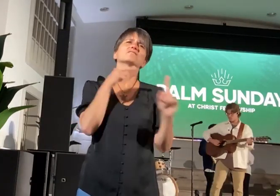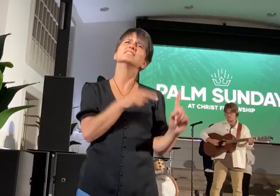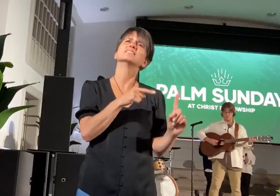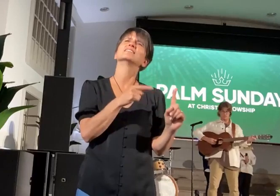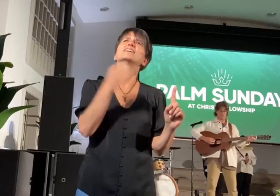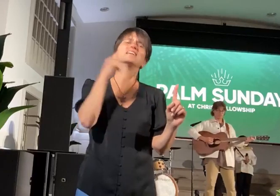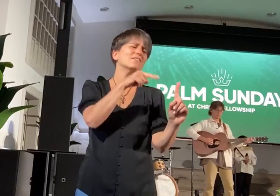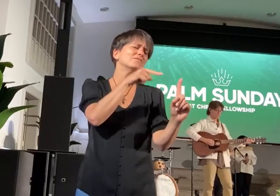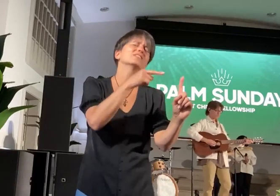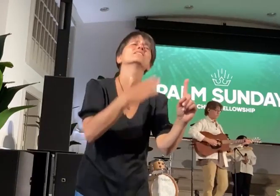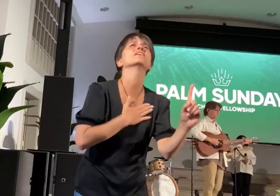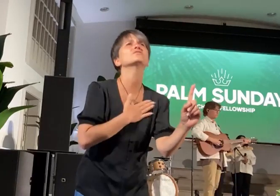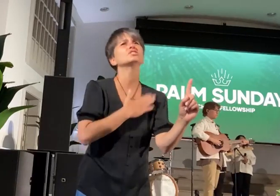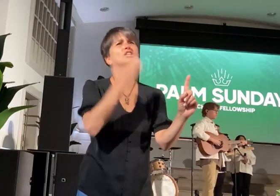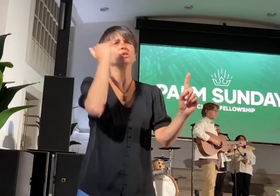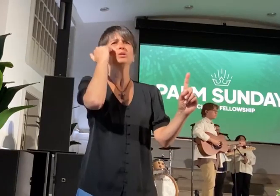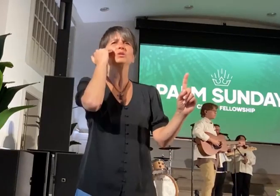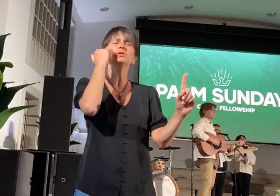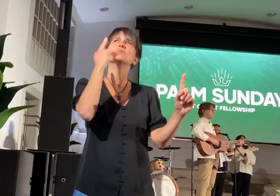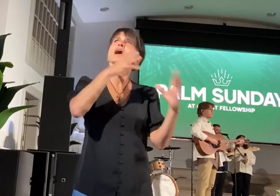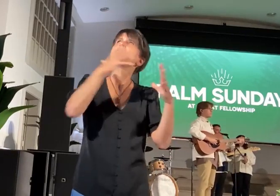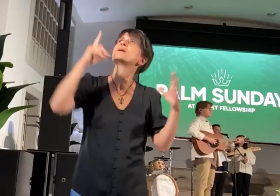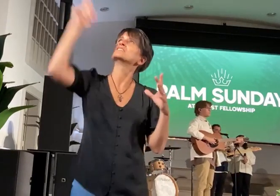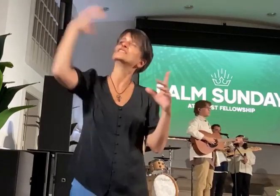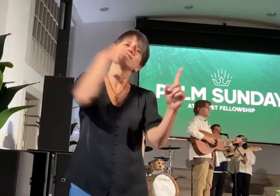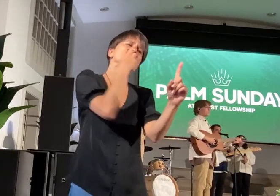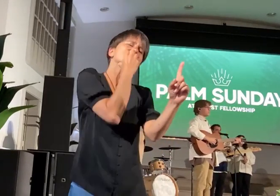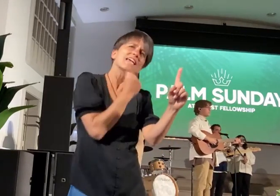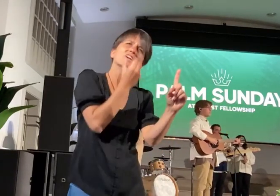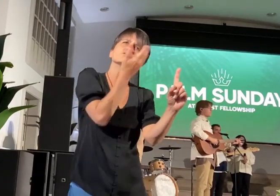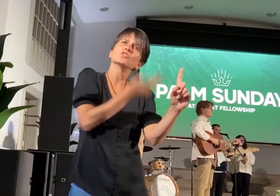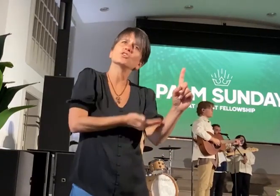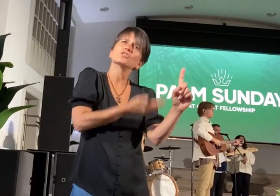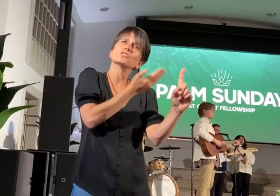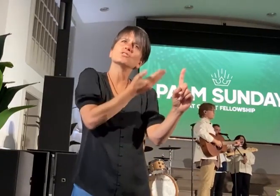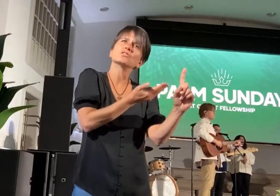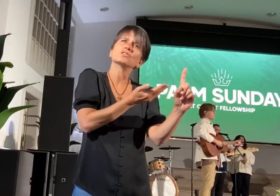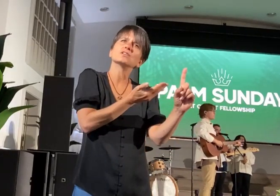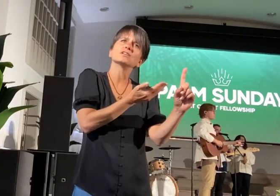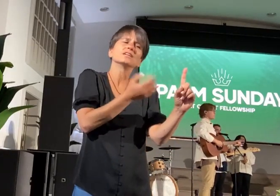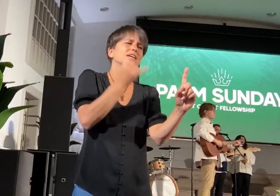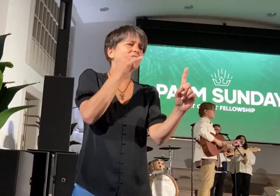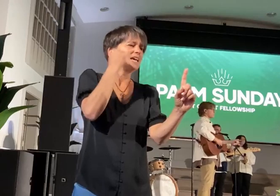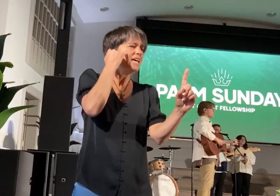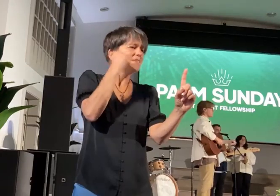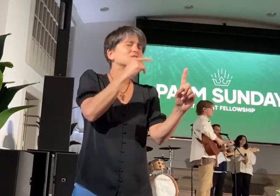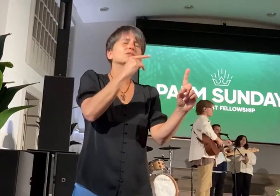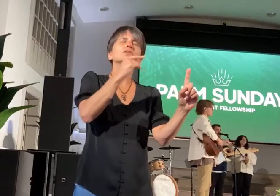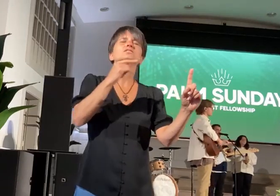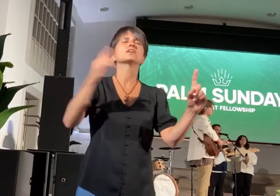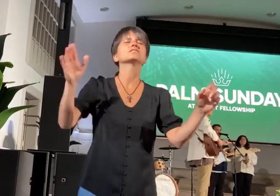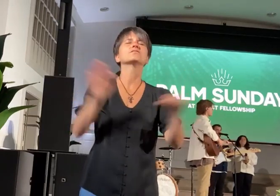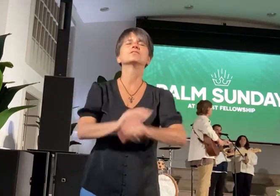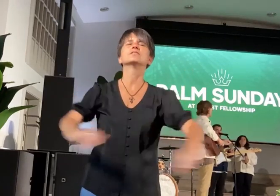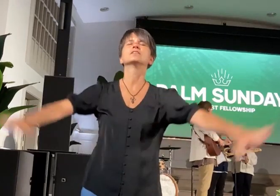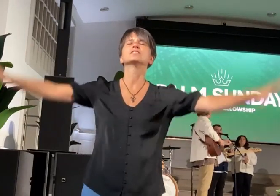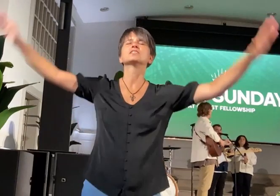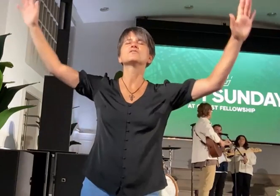She just knew how much he cared for her. If she would just lift her hands in